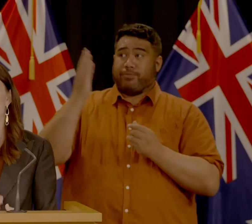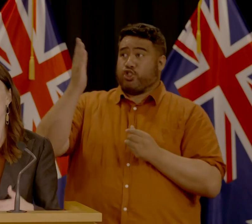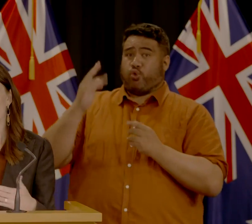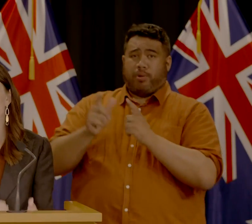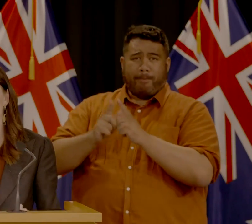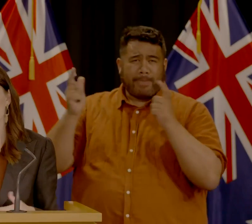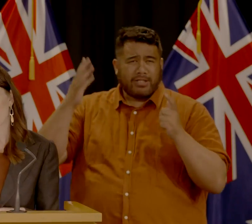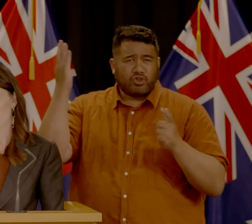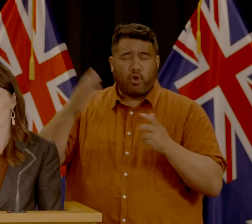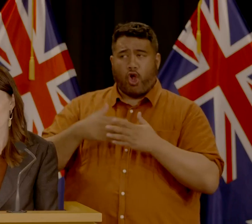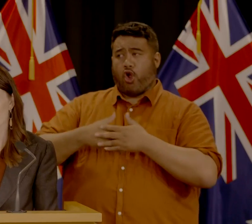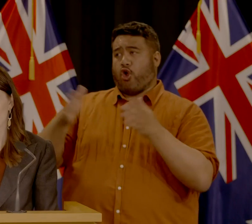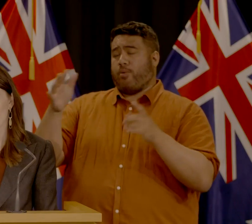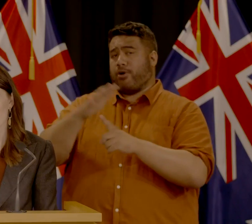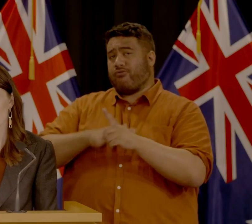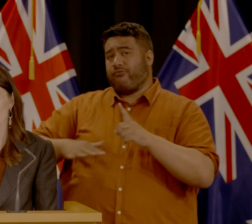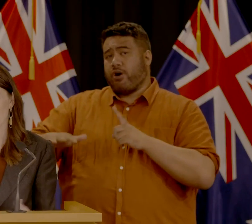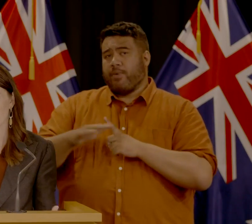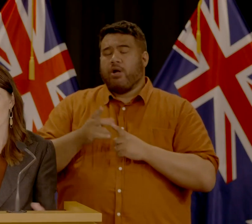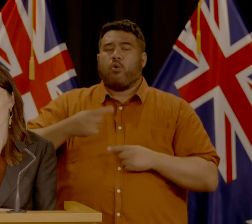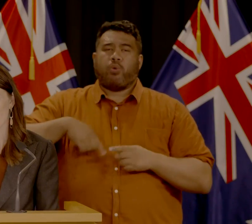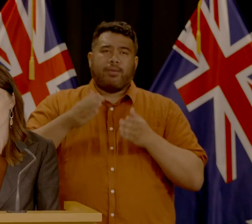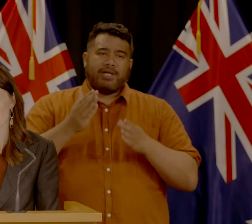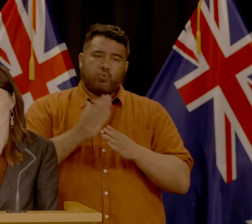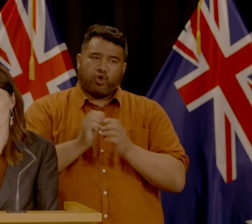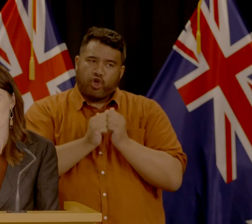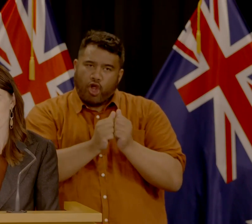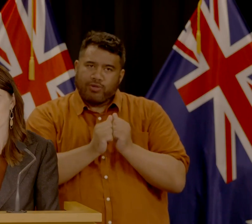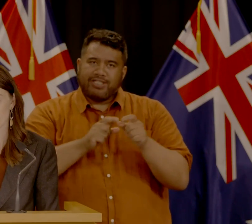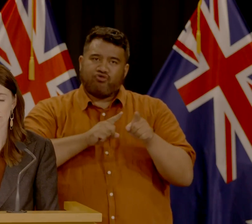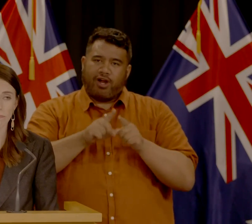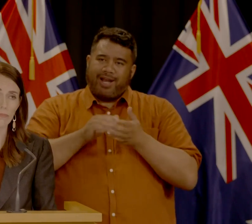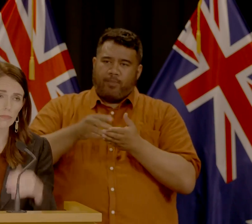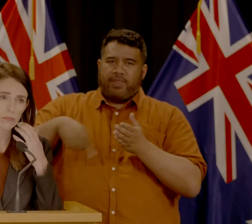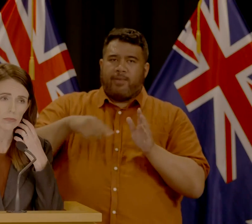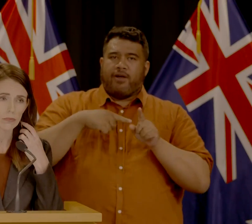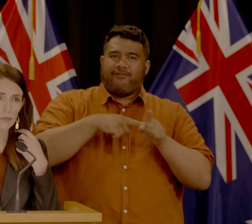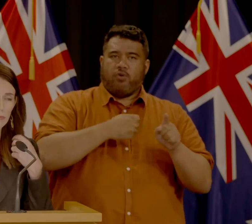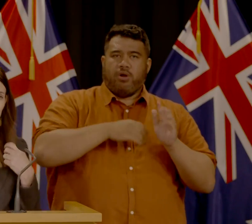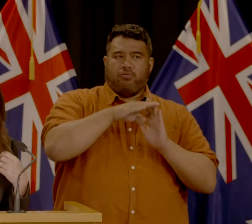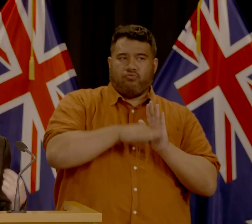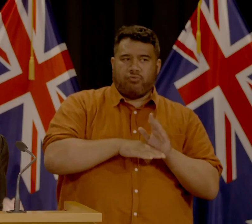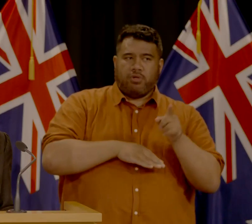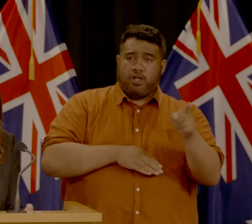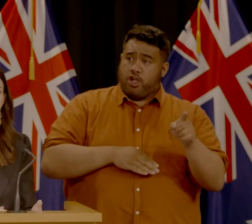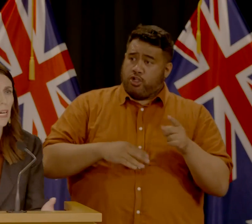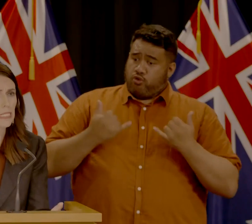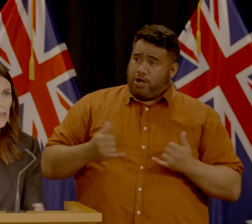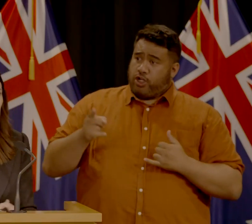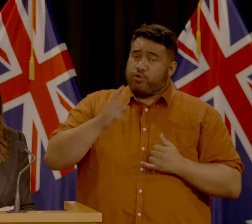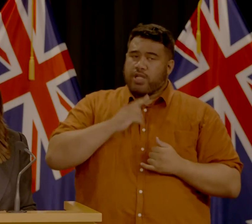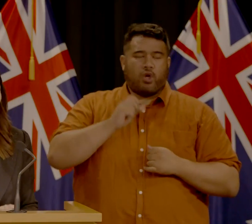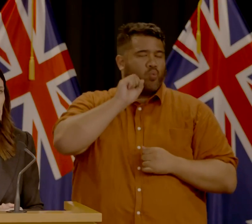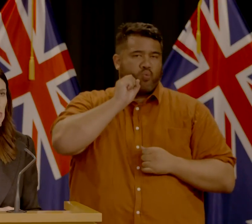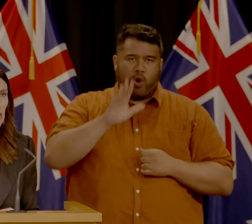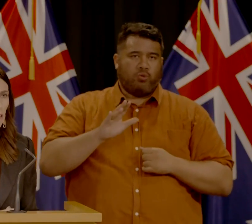environments. We need to work with them closely to try and make sure they can comply with this guidance. Are you rolling out those schools and universities? I've been asked